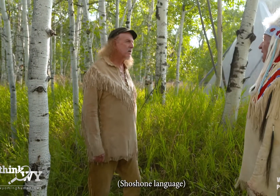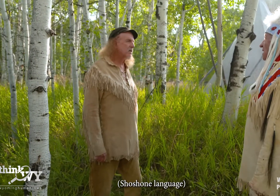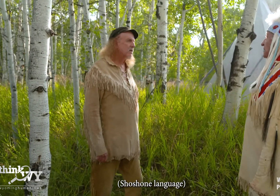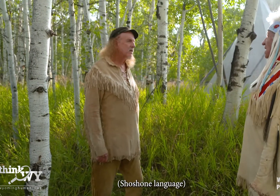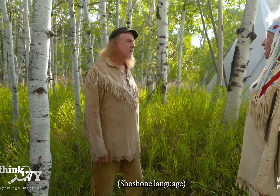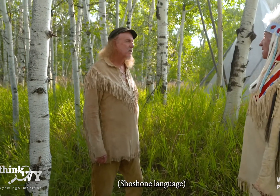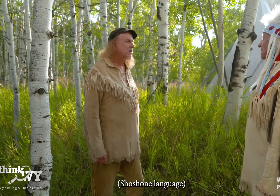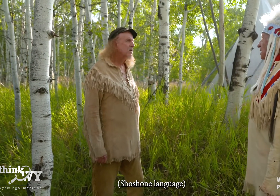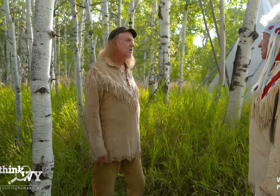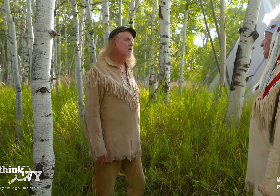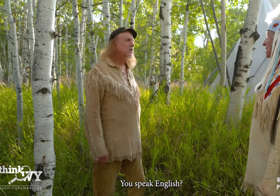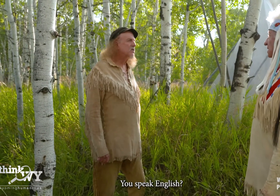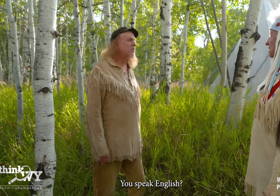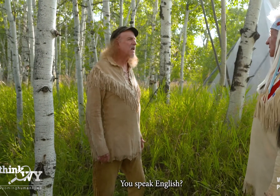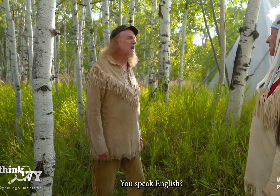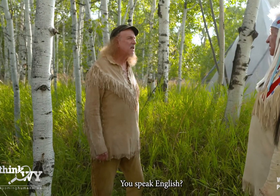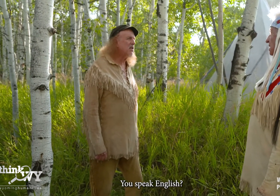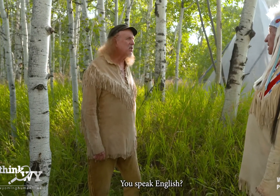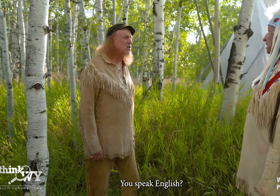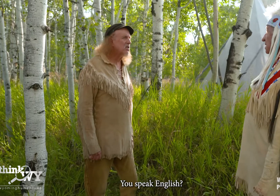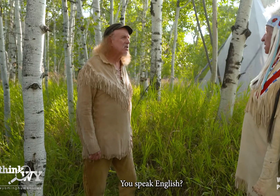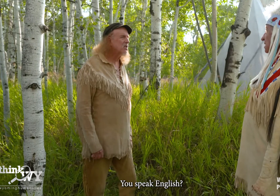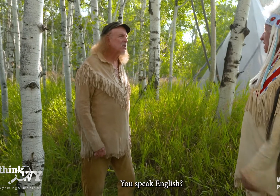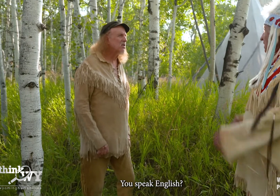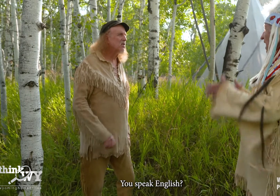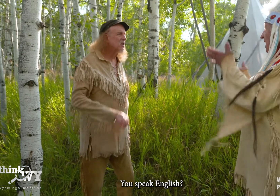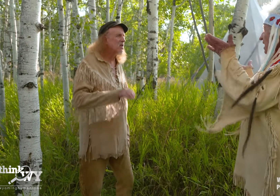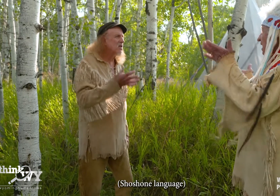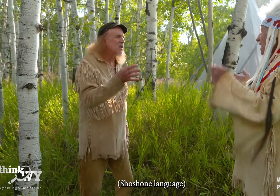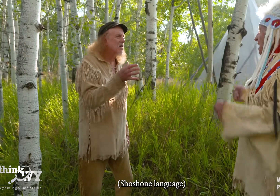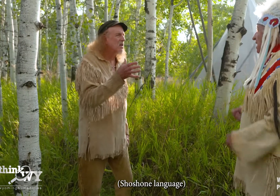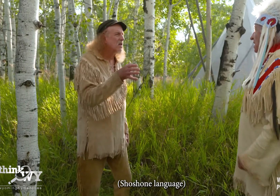hug up me up. You speak English? Get hug up.